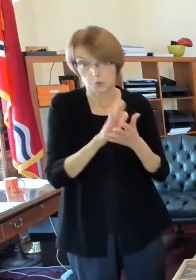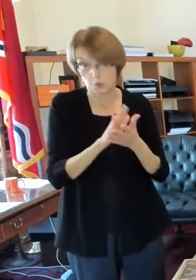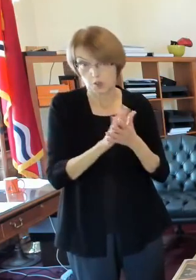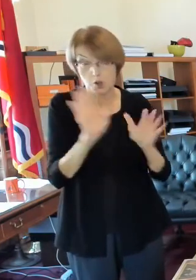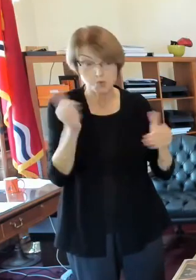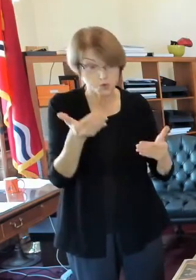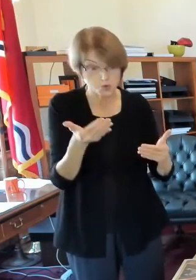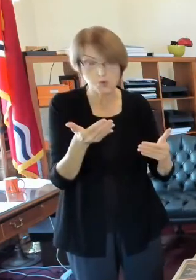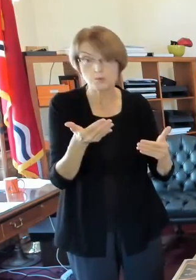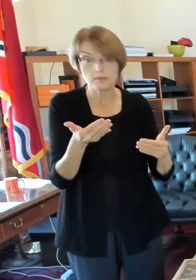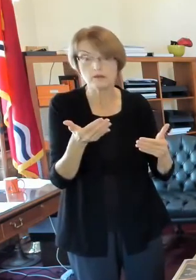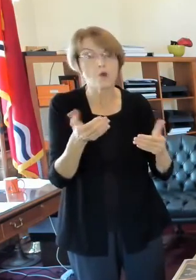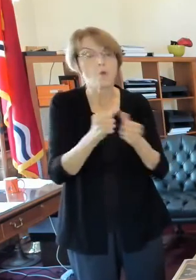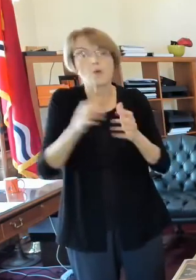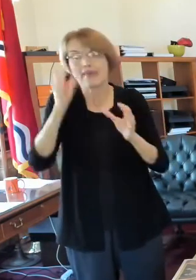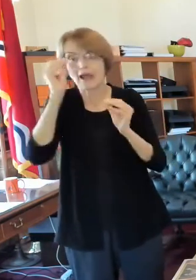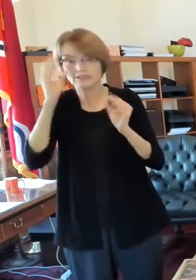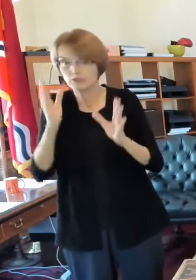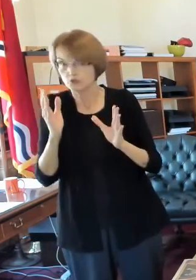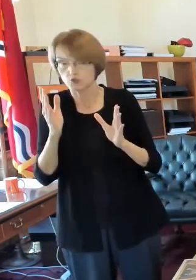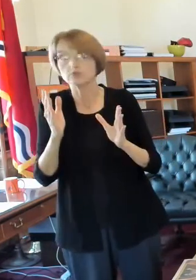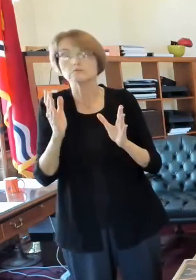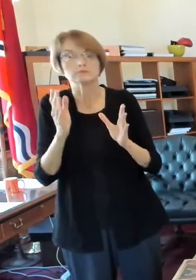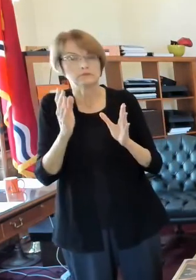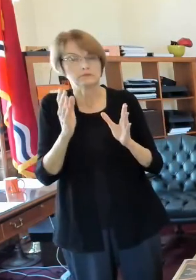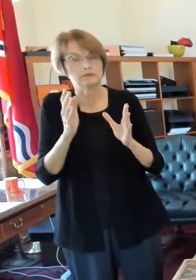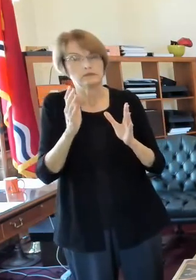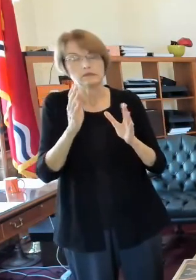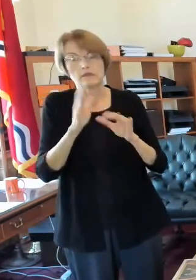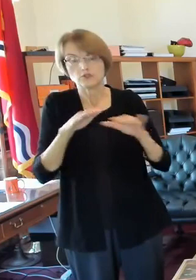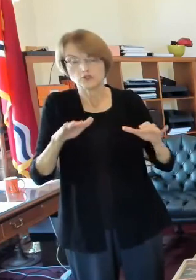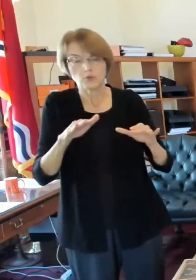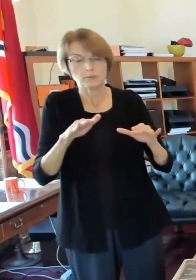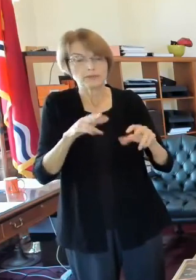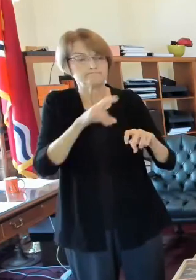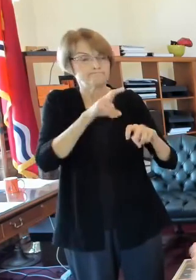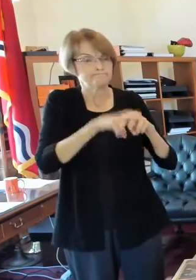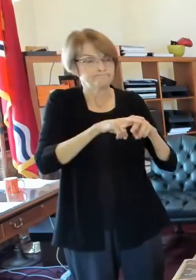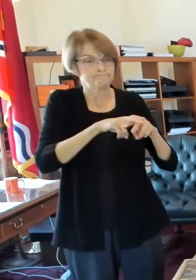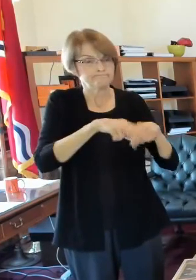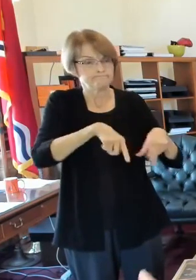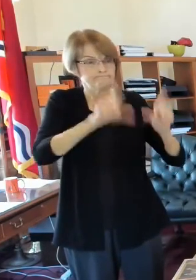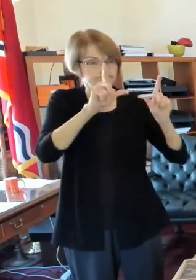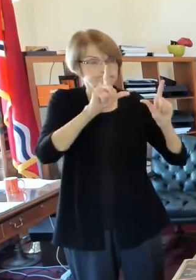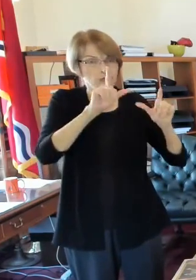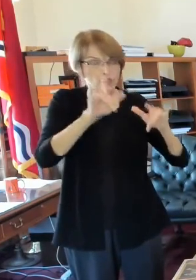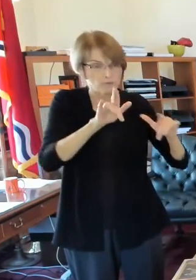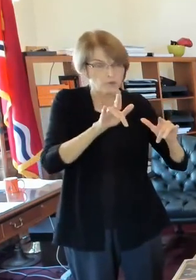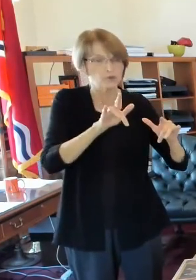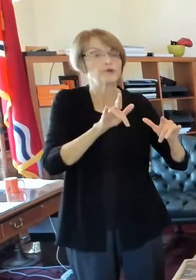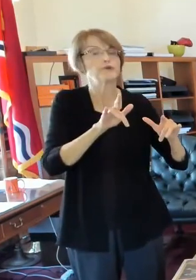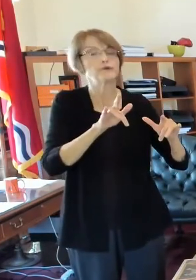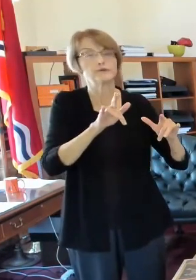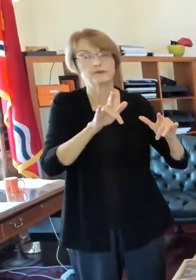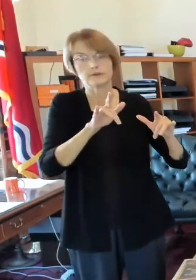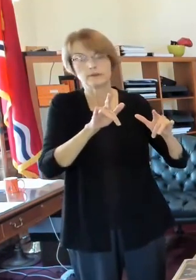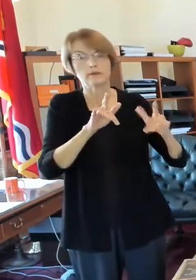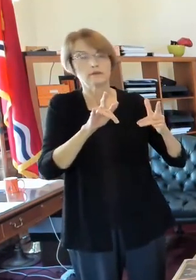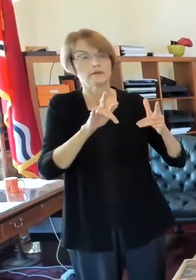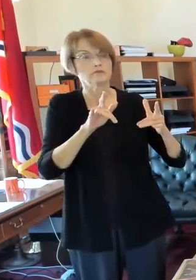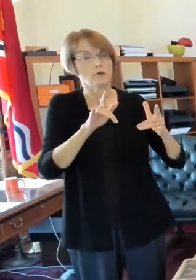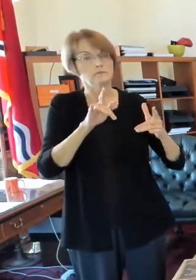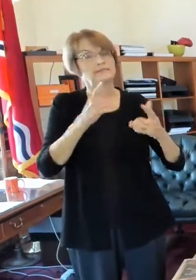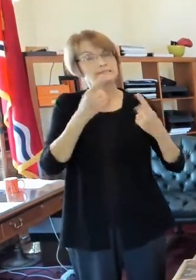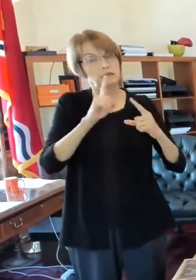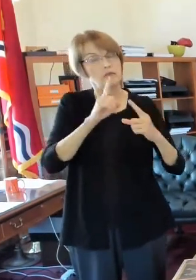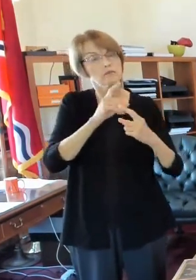be learning virtually at a computer or Chromebook, but they will just have some support there.